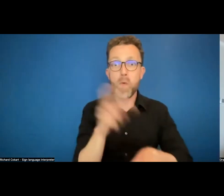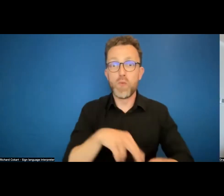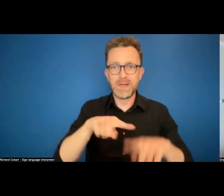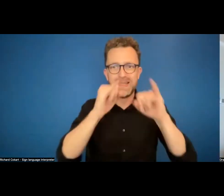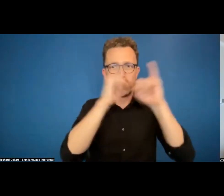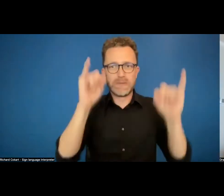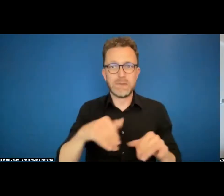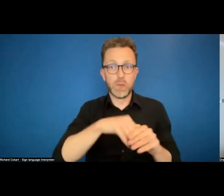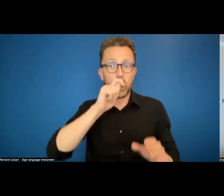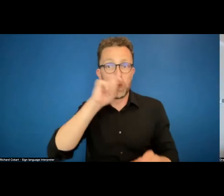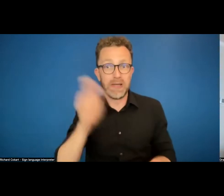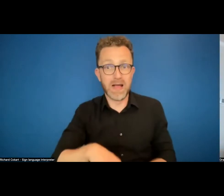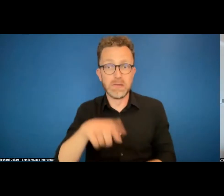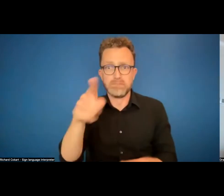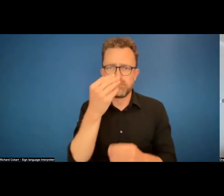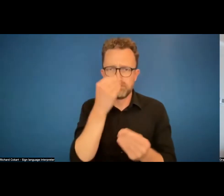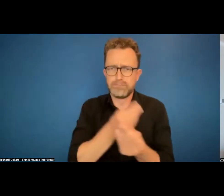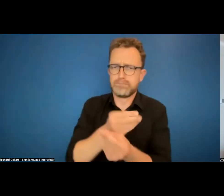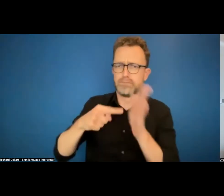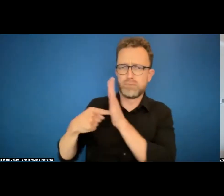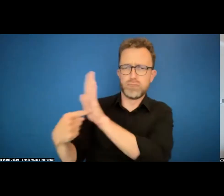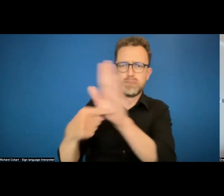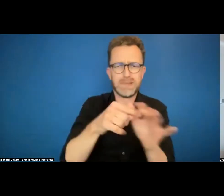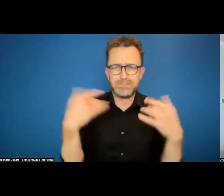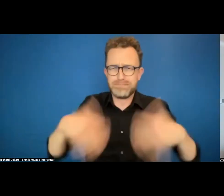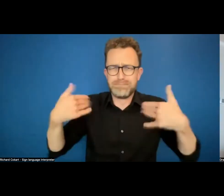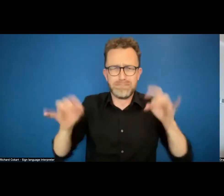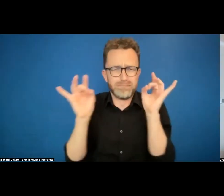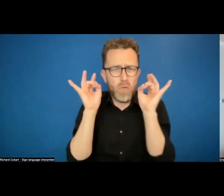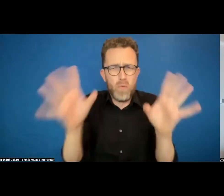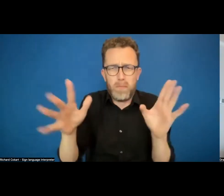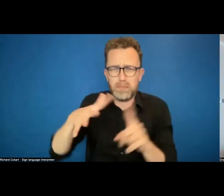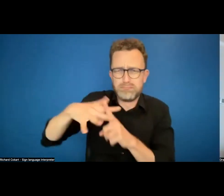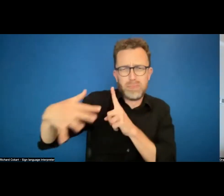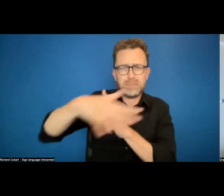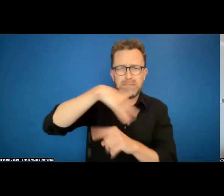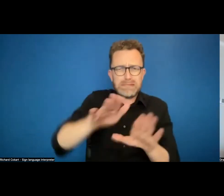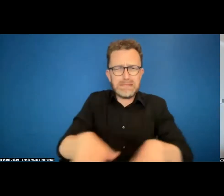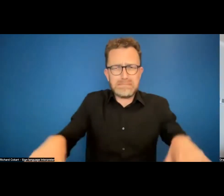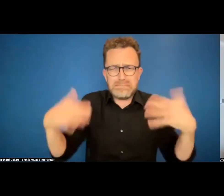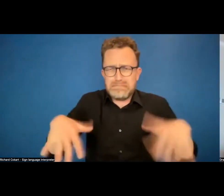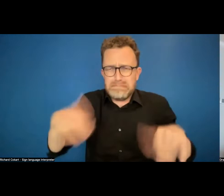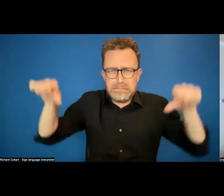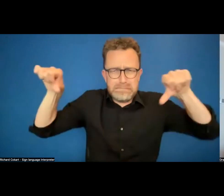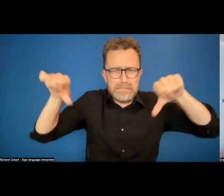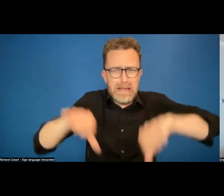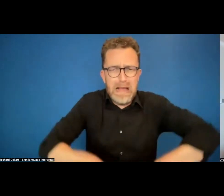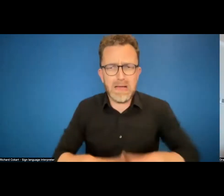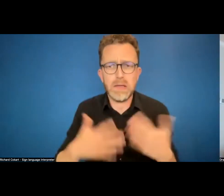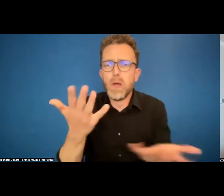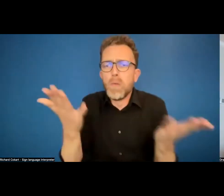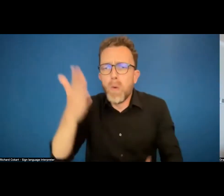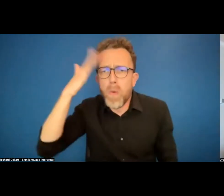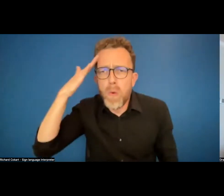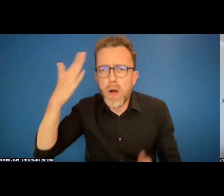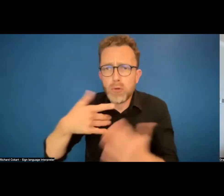Ukraine by Russian forces have turned already existing human rights crisis, which is institutionalization of